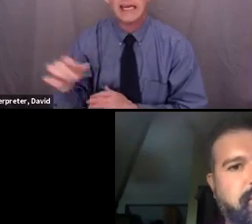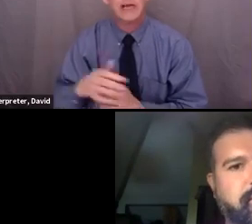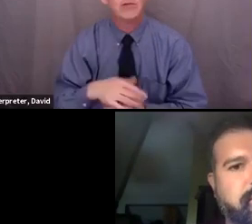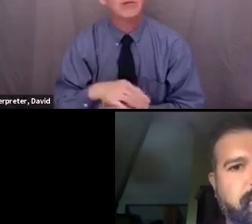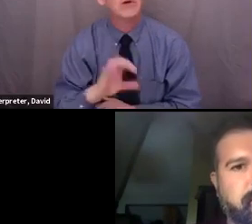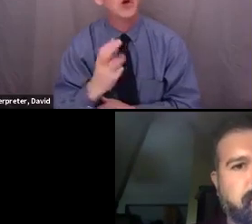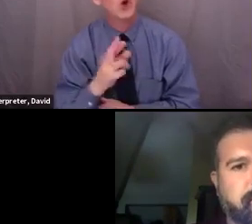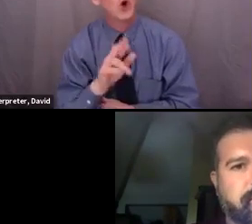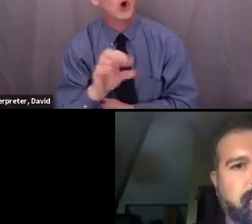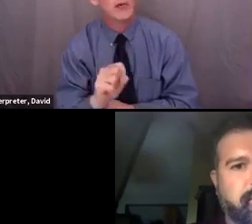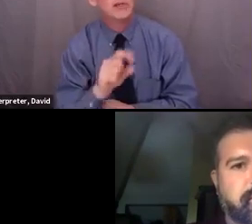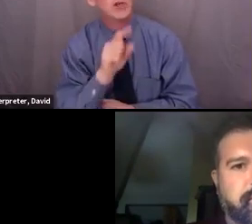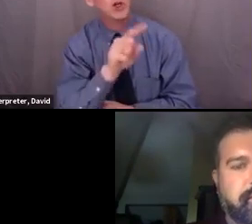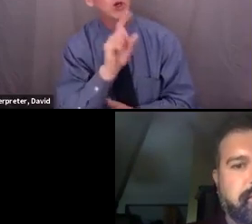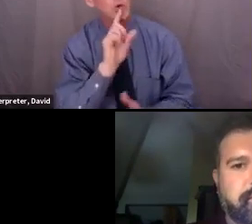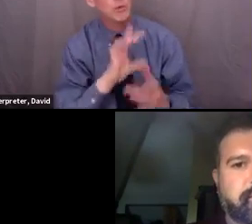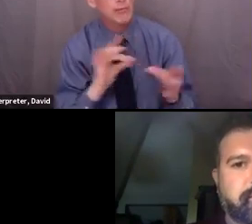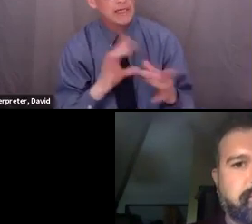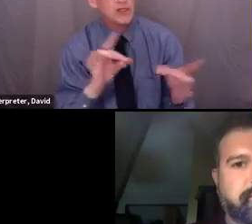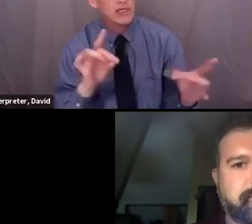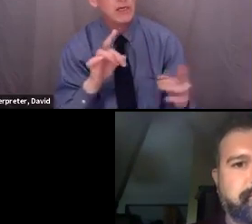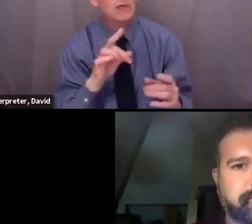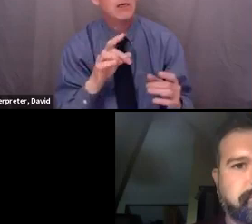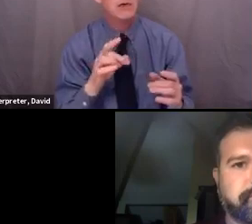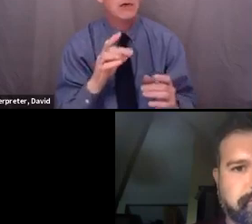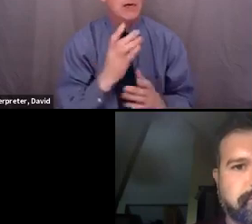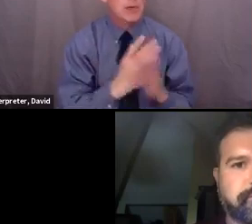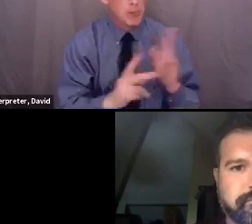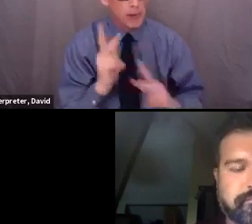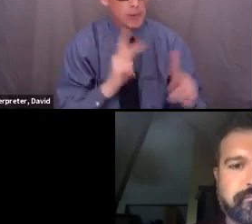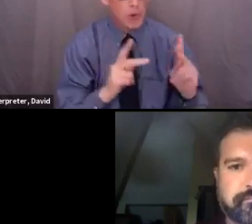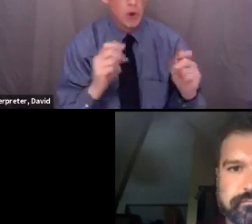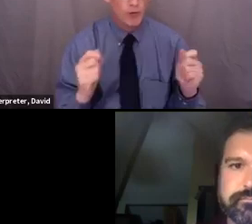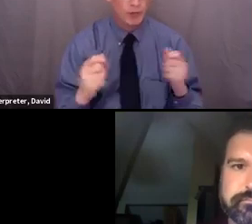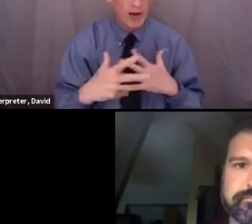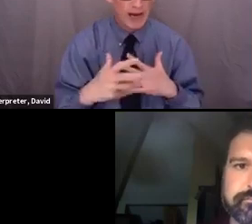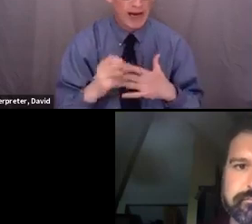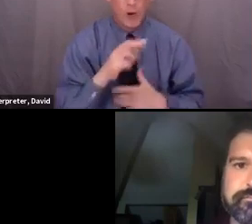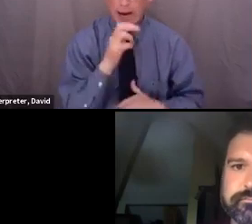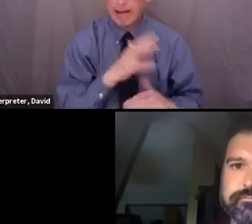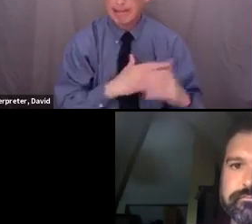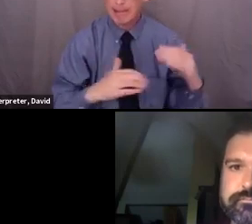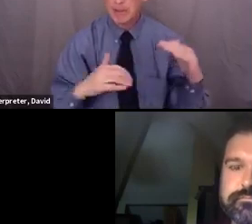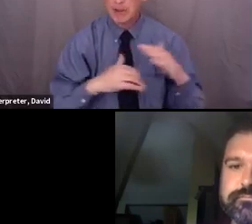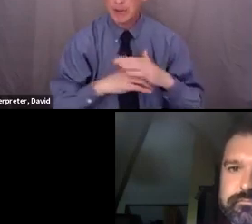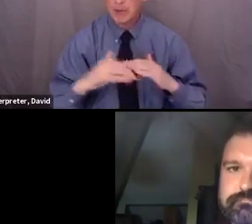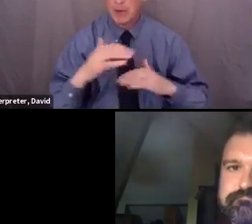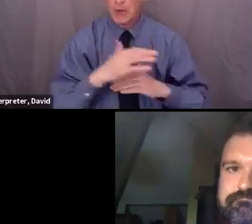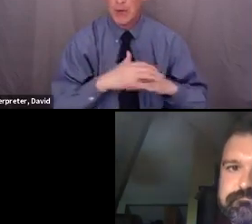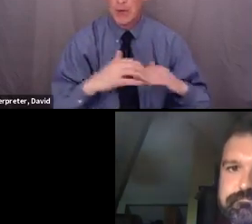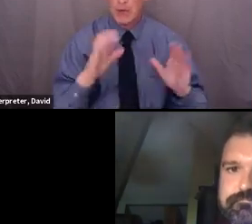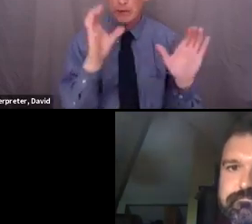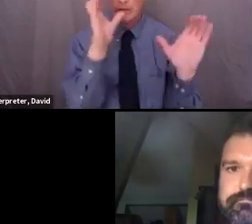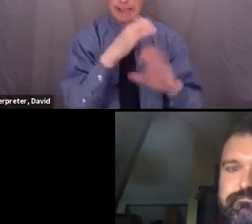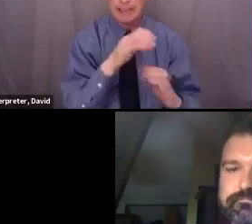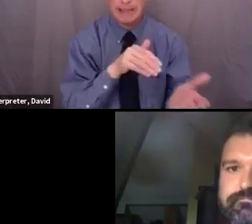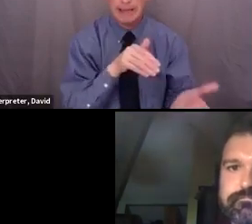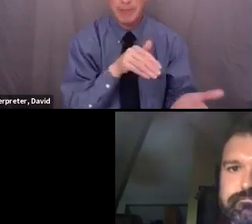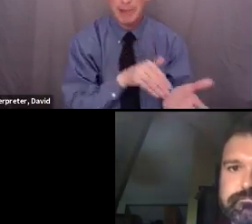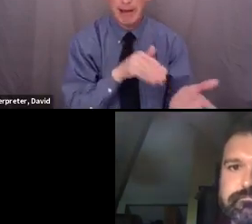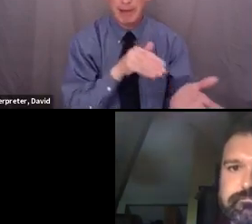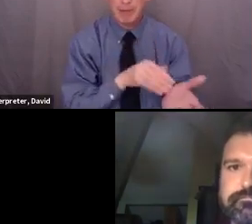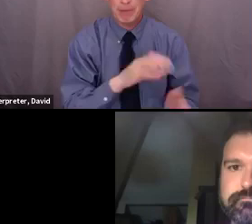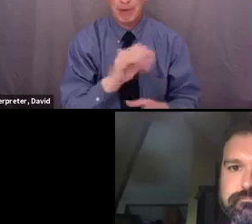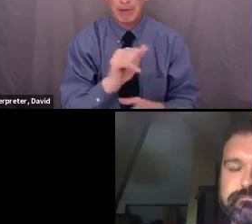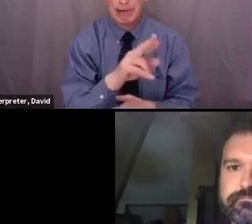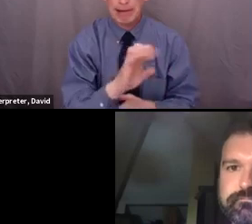there about them being afraid or not comfortable seeking medical attention even at this time. So what